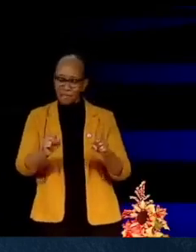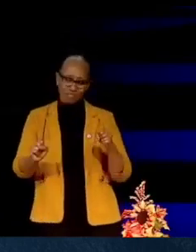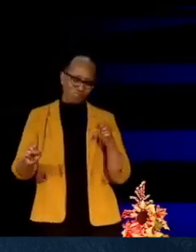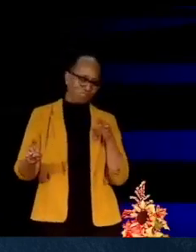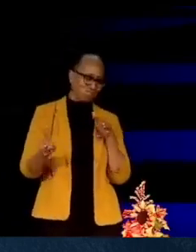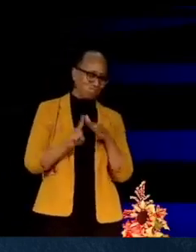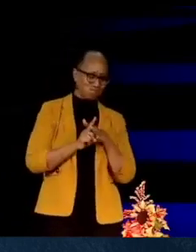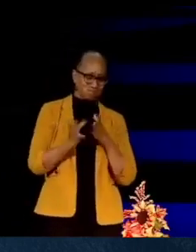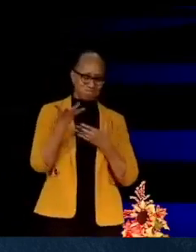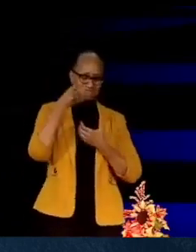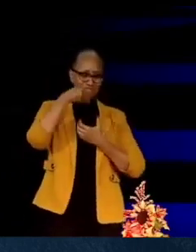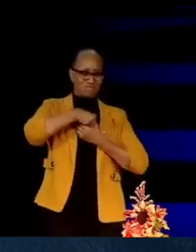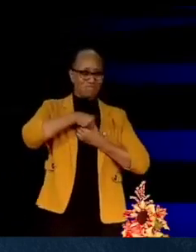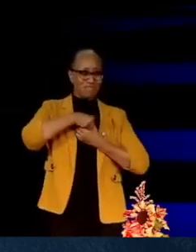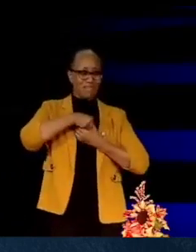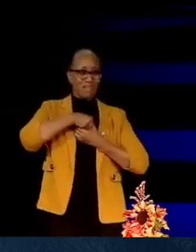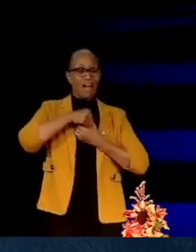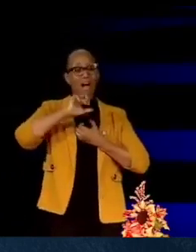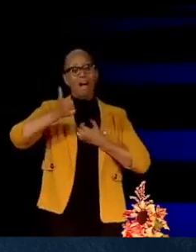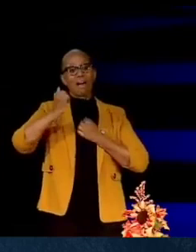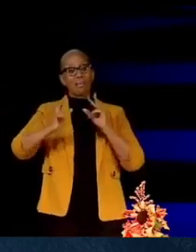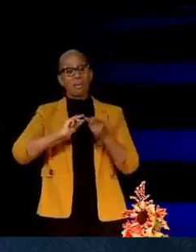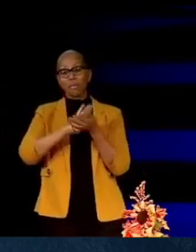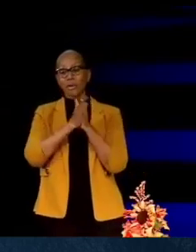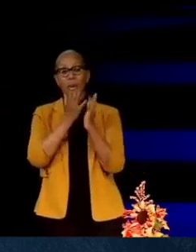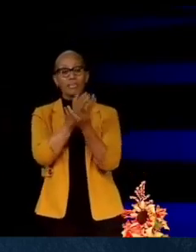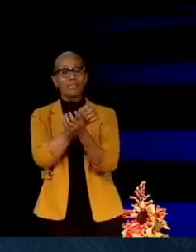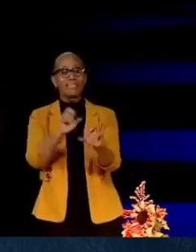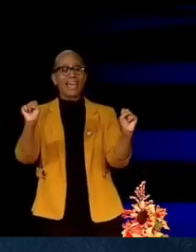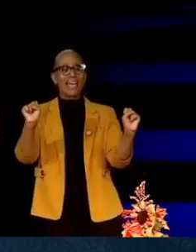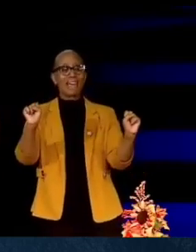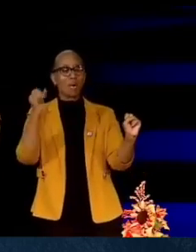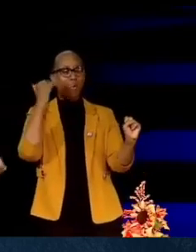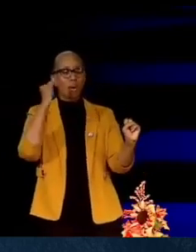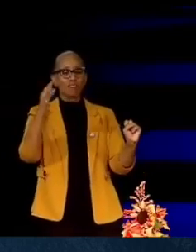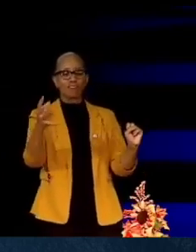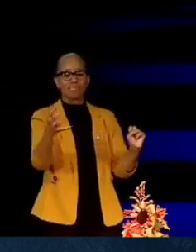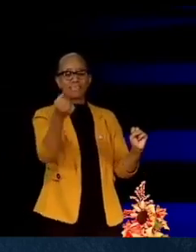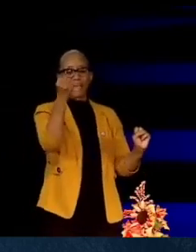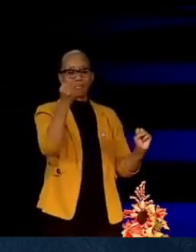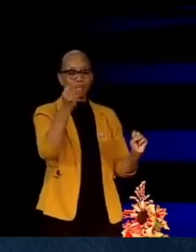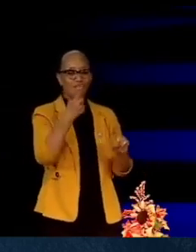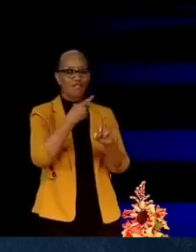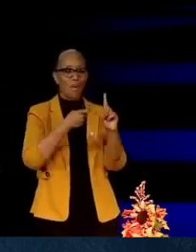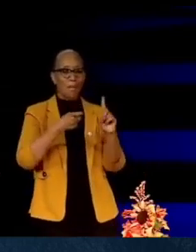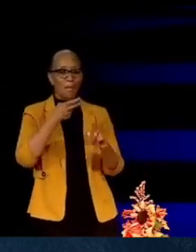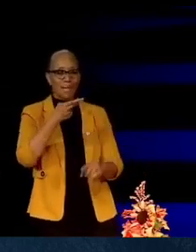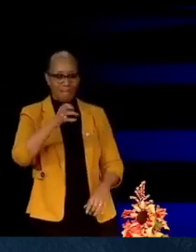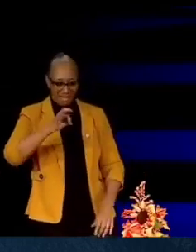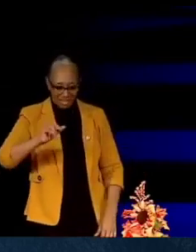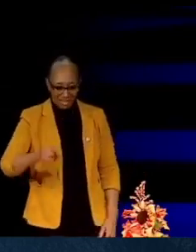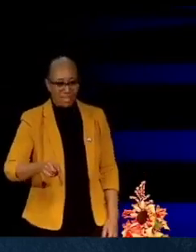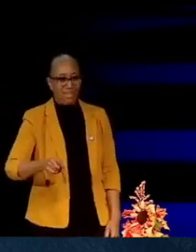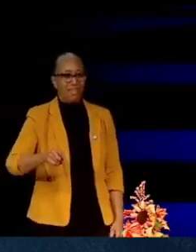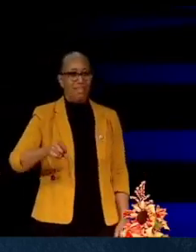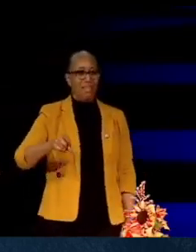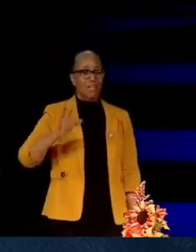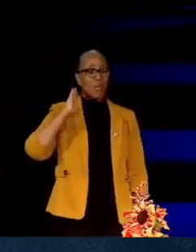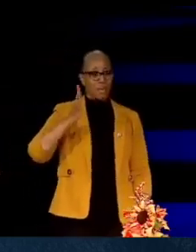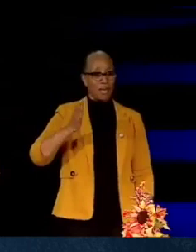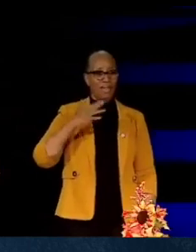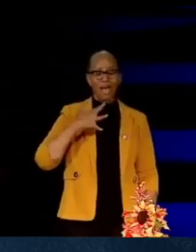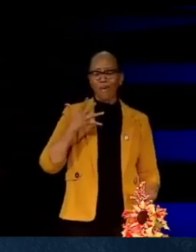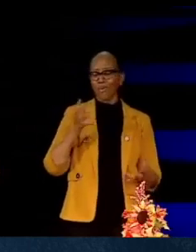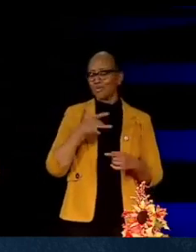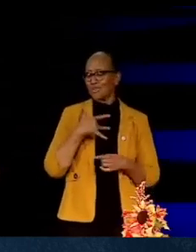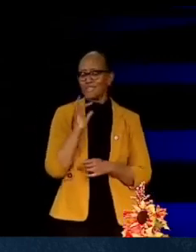Jude 23 said, you will save others by snatching them from the fire. I wish I had somebody to feel this like